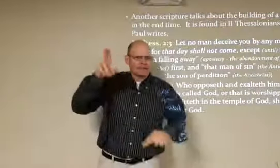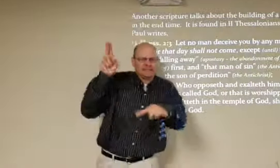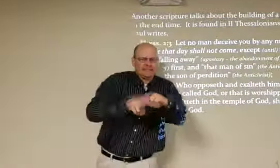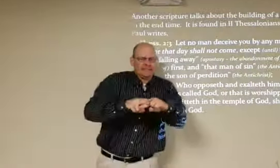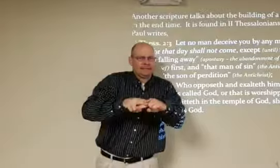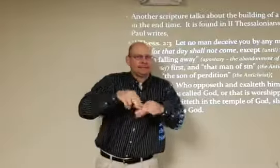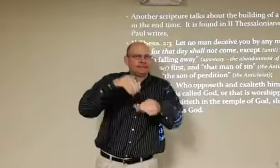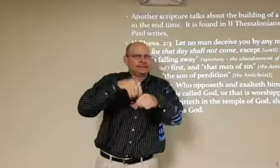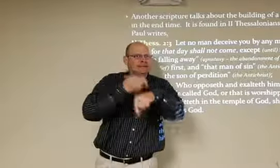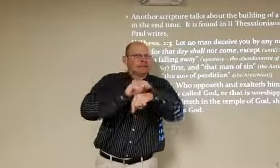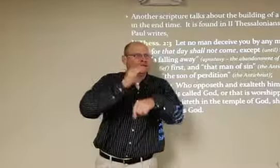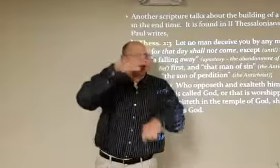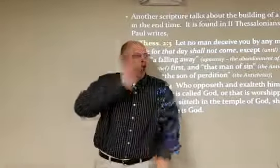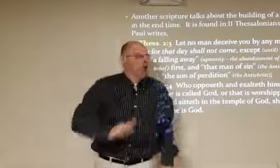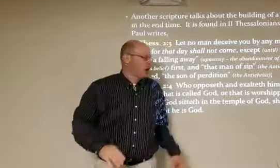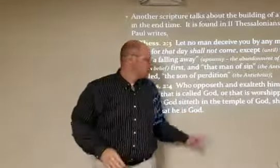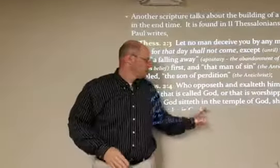I am your God, and I sitteth in the temple.